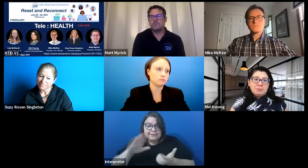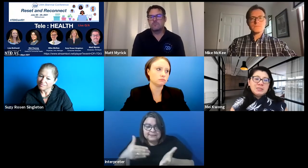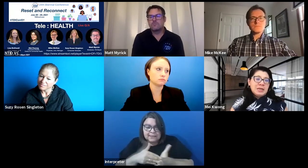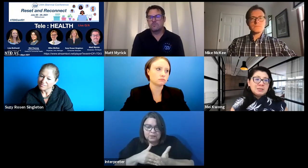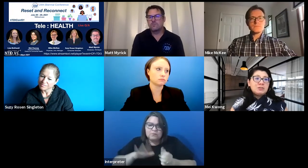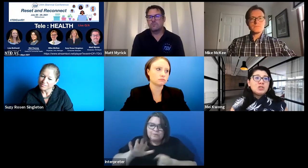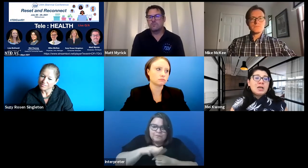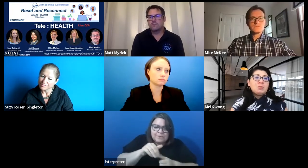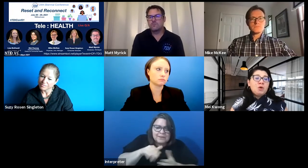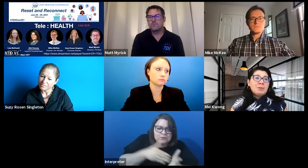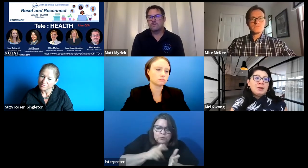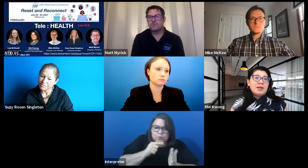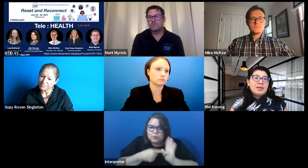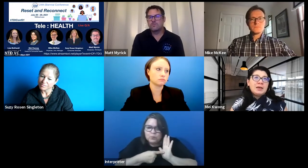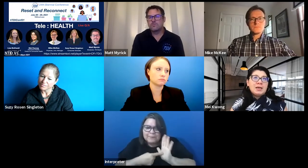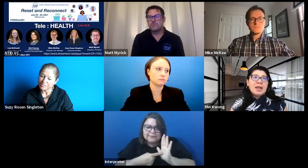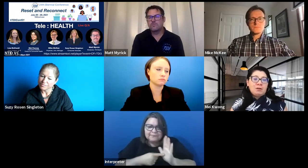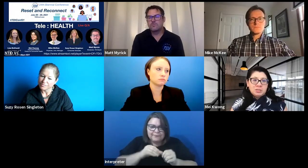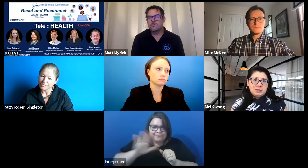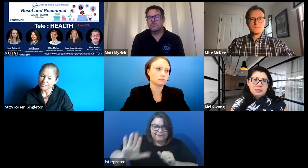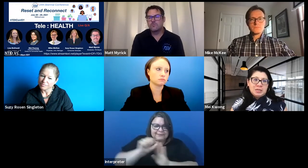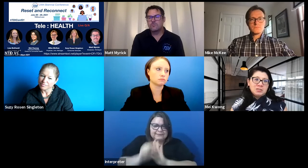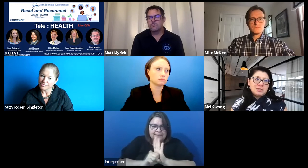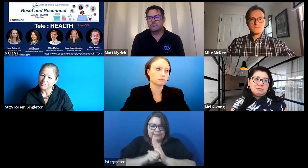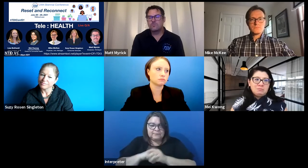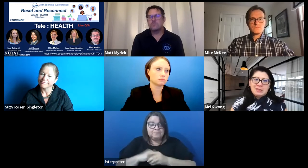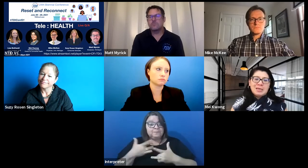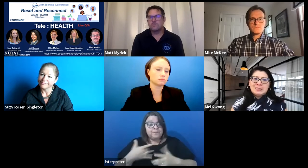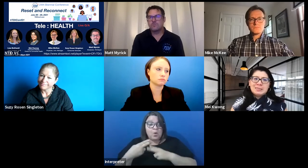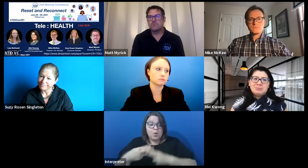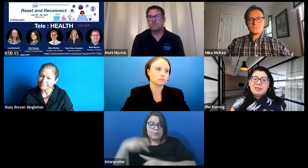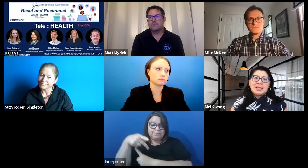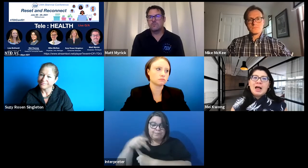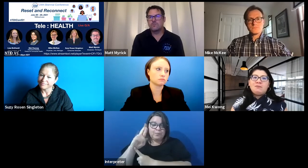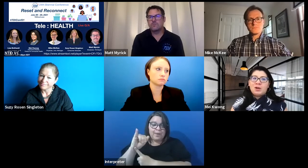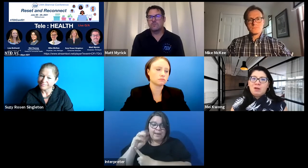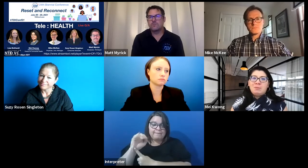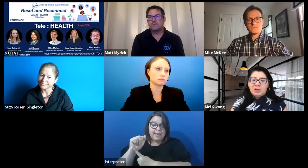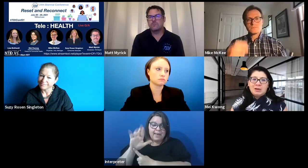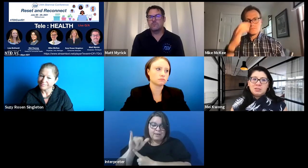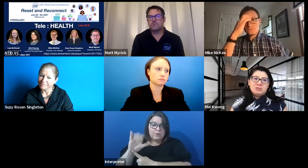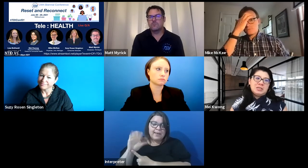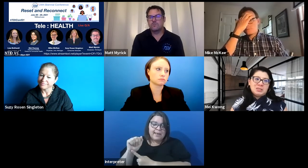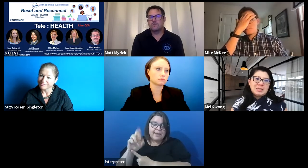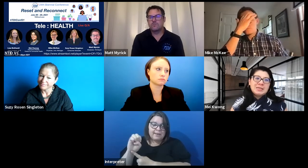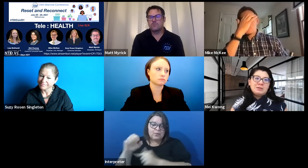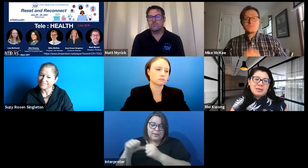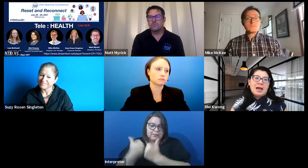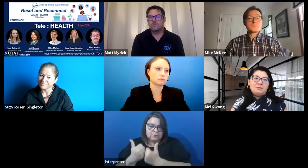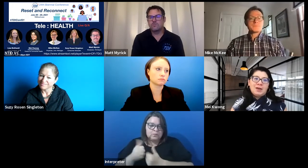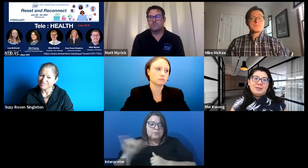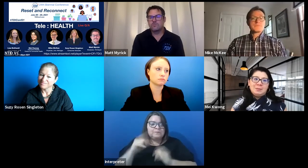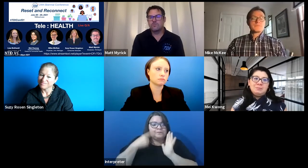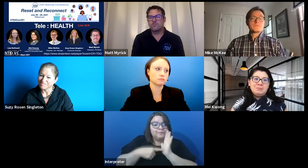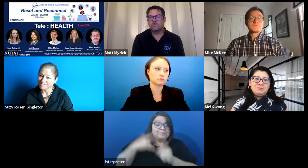their state. So they're usually called primary care associations. So they might say something like the California Primary Care Association. That's how you can